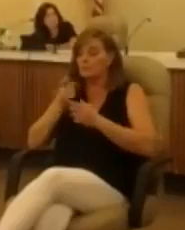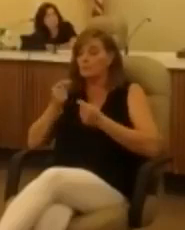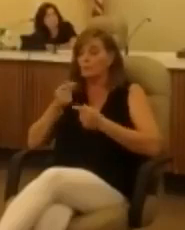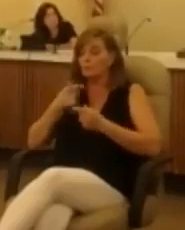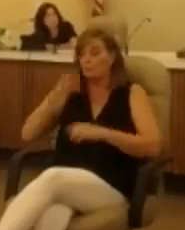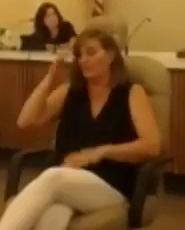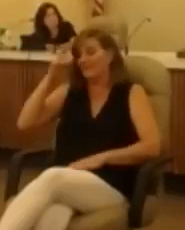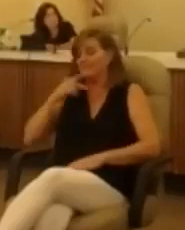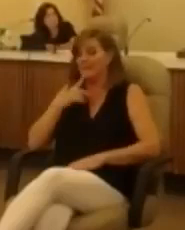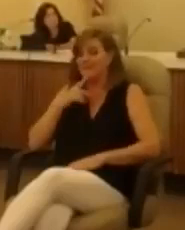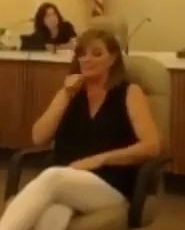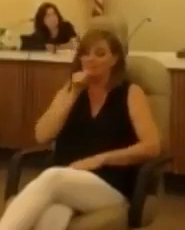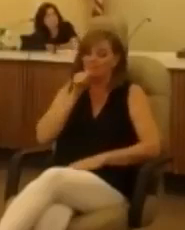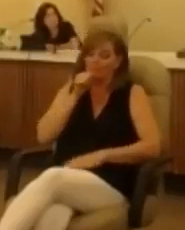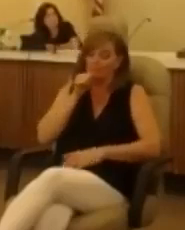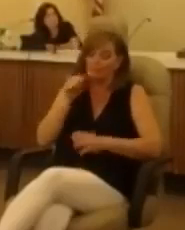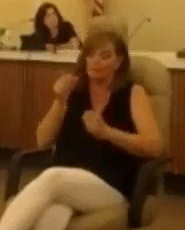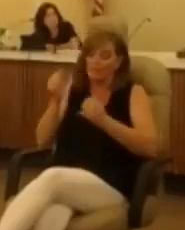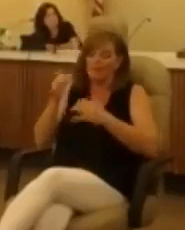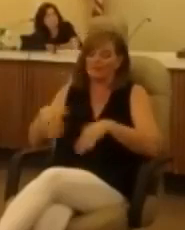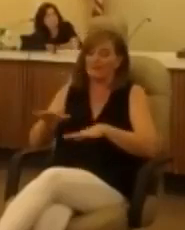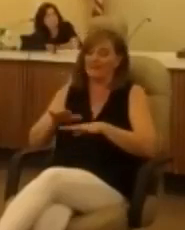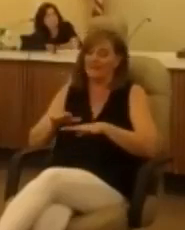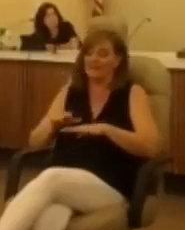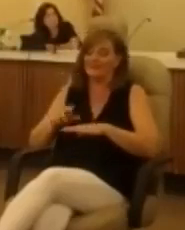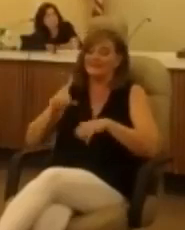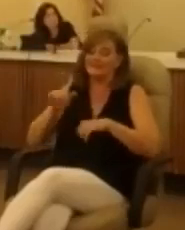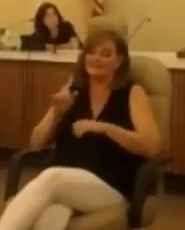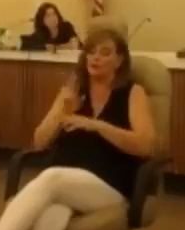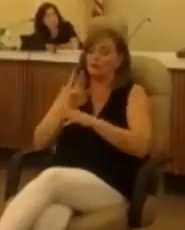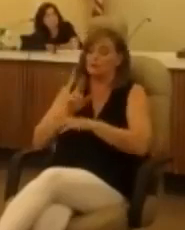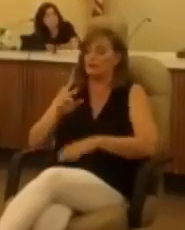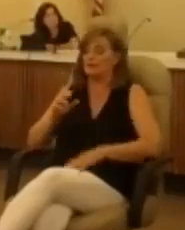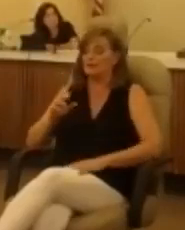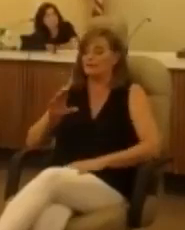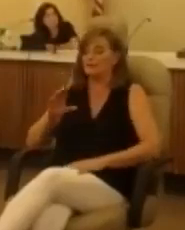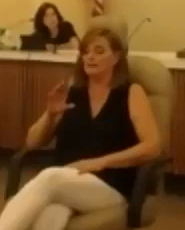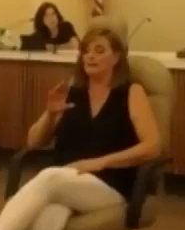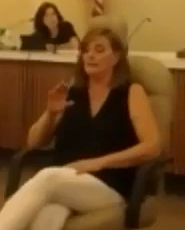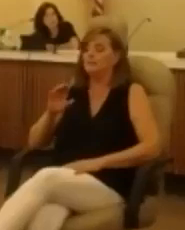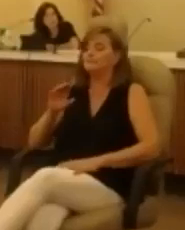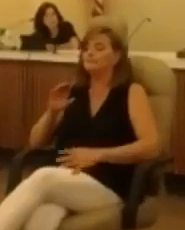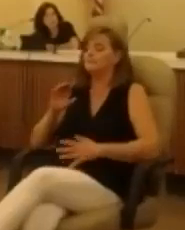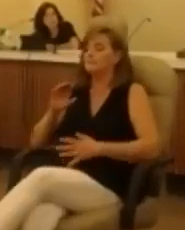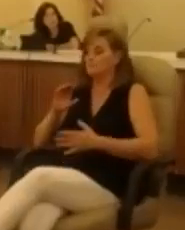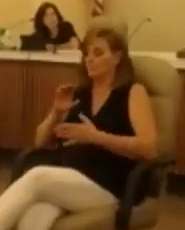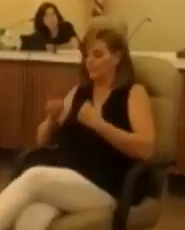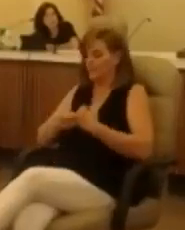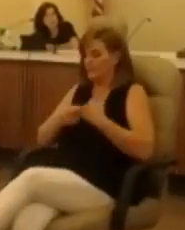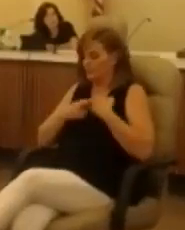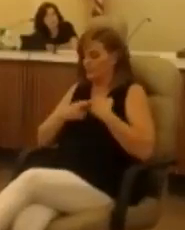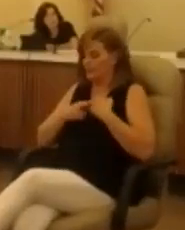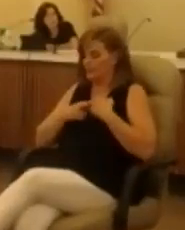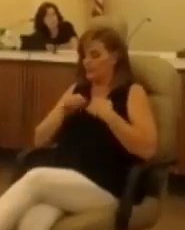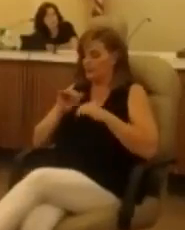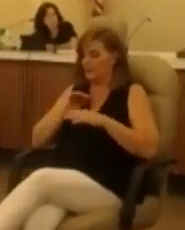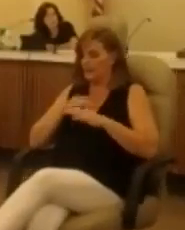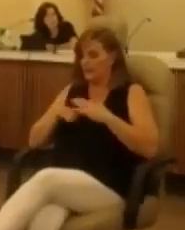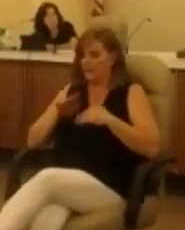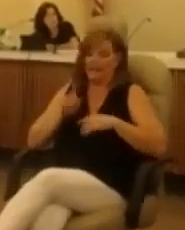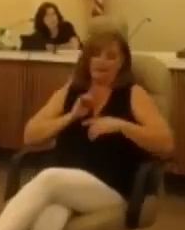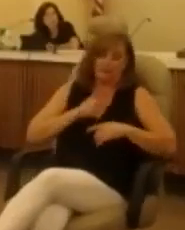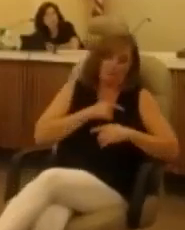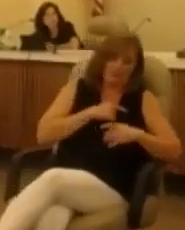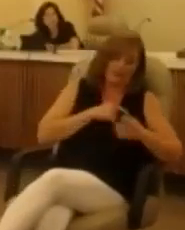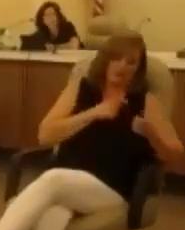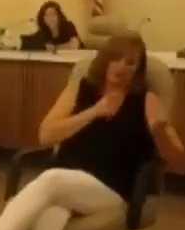land, still under a conservation easement. Right. And if we take ownership, then we have the ability of controlling that to make it safer for our community. That